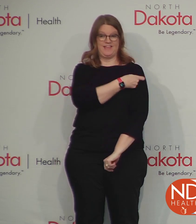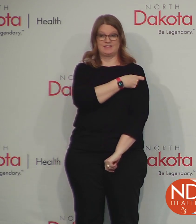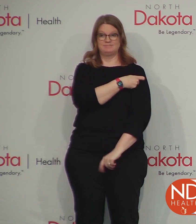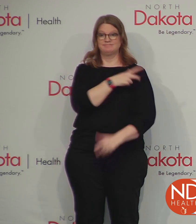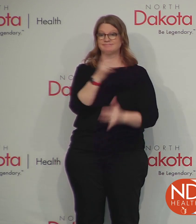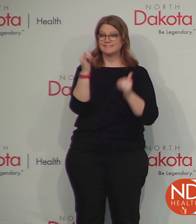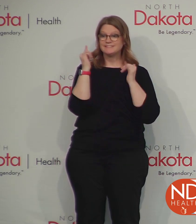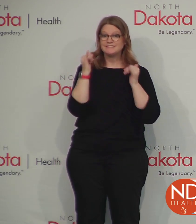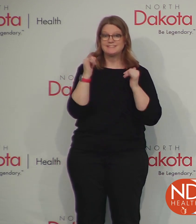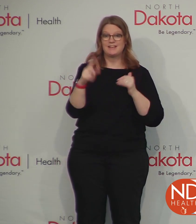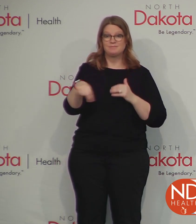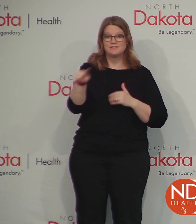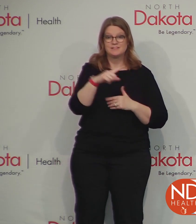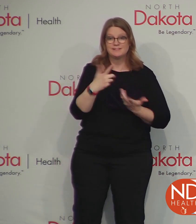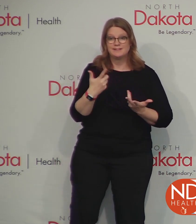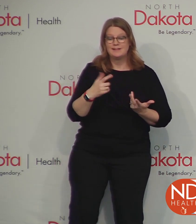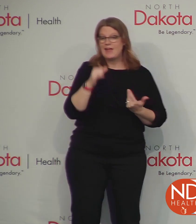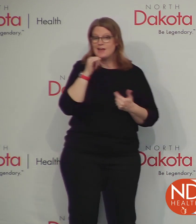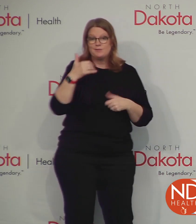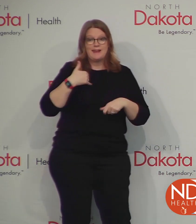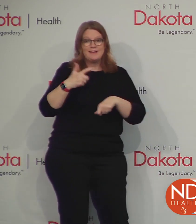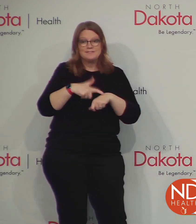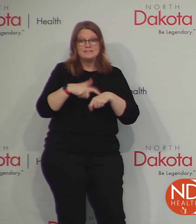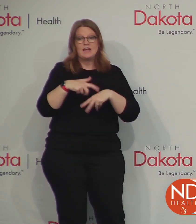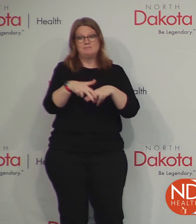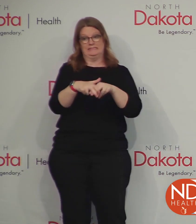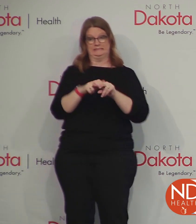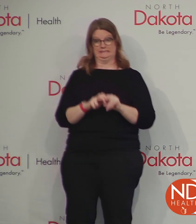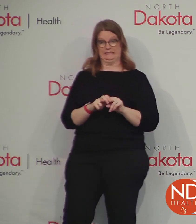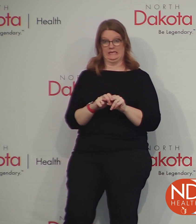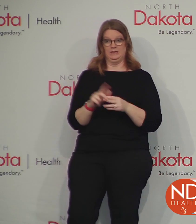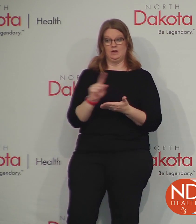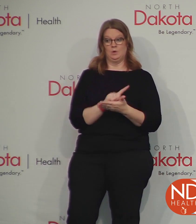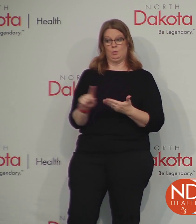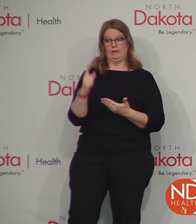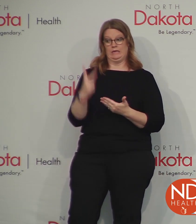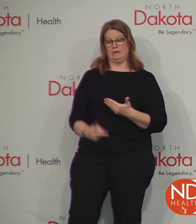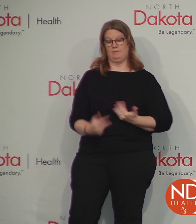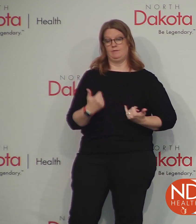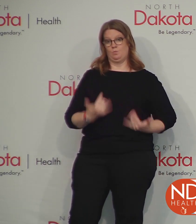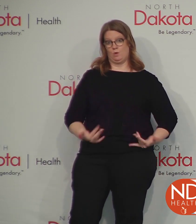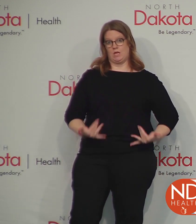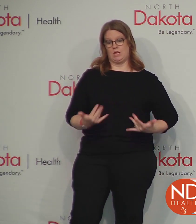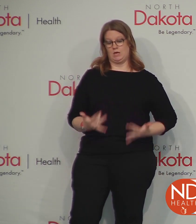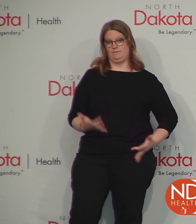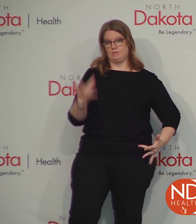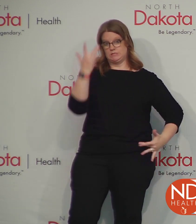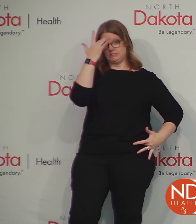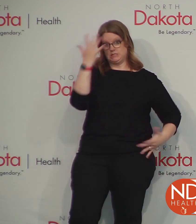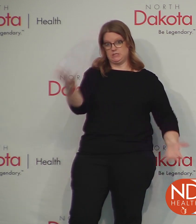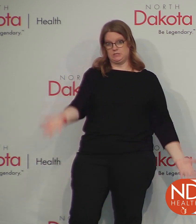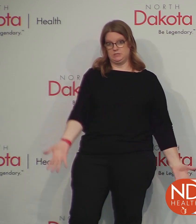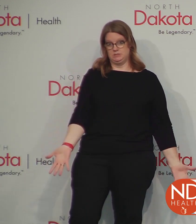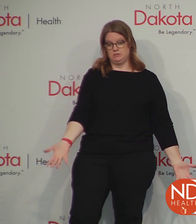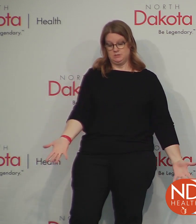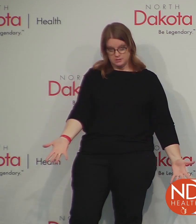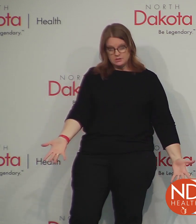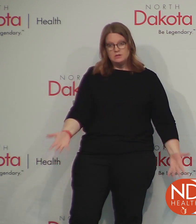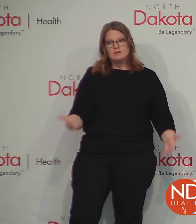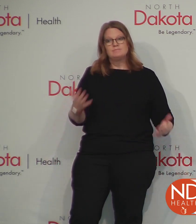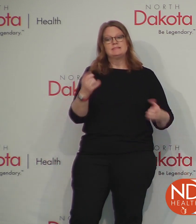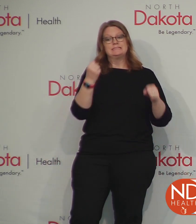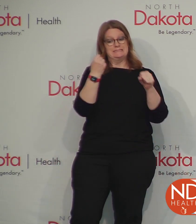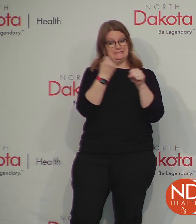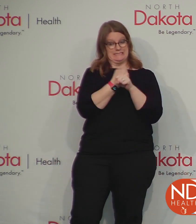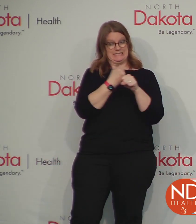most of you, I don't have time to sit around for a week and a half in self-isolation waiting for this disease. I know